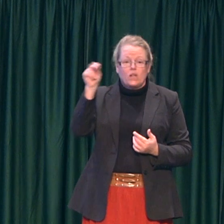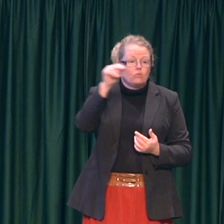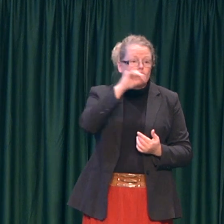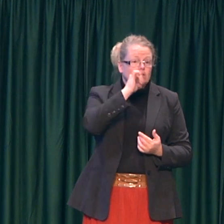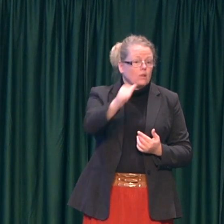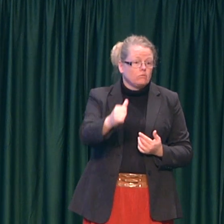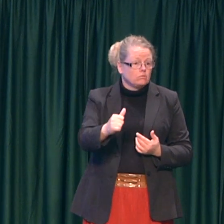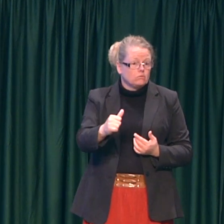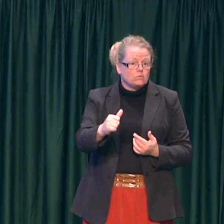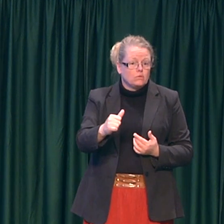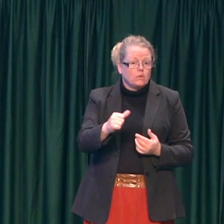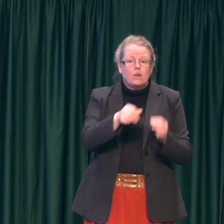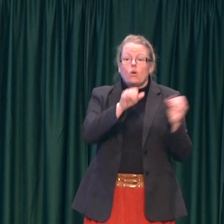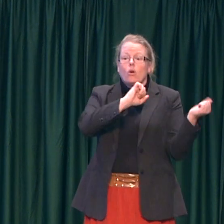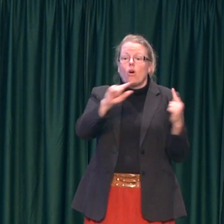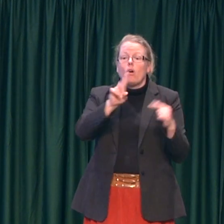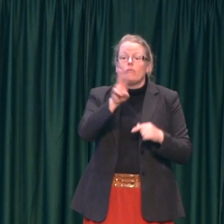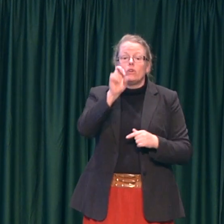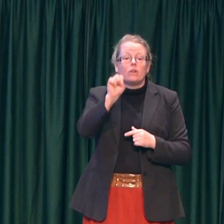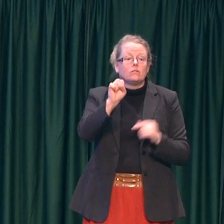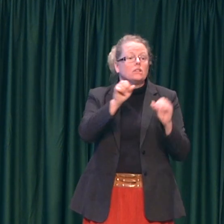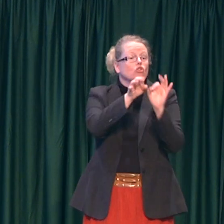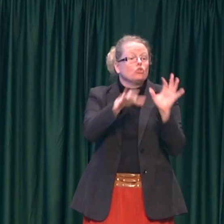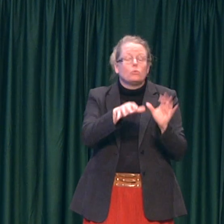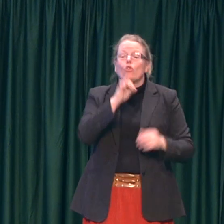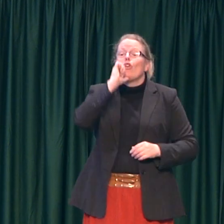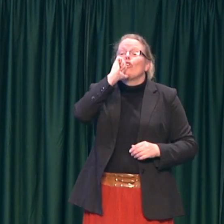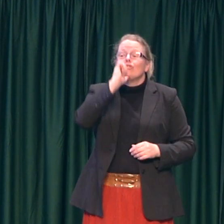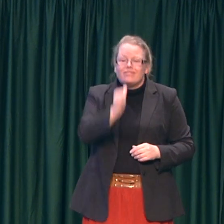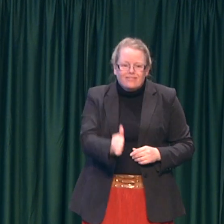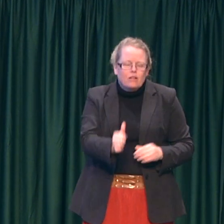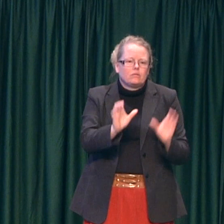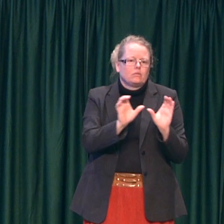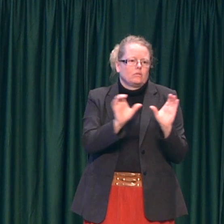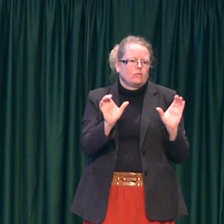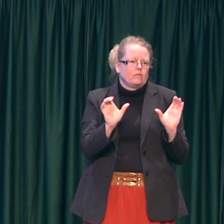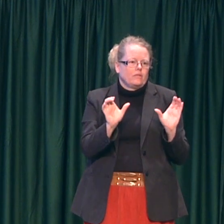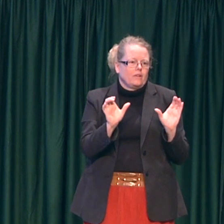No, it's not true. All VRS interpreters are not certified.